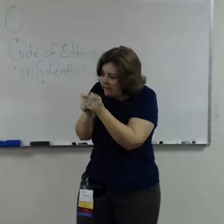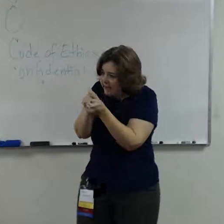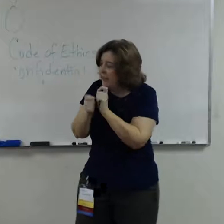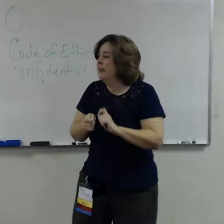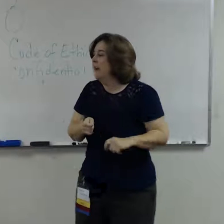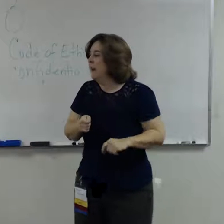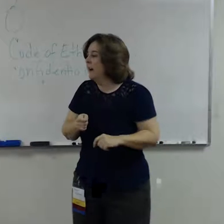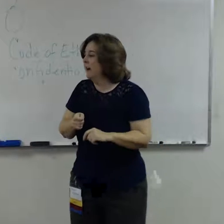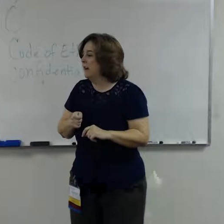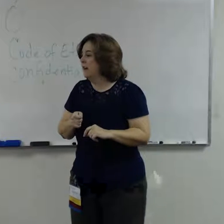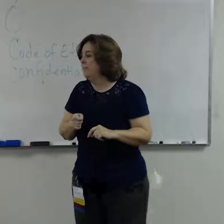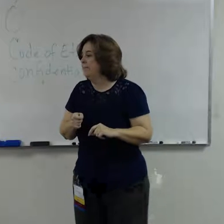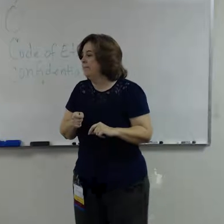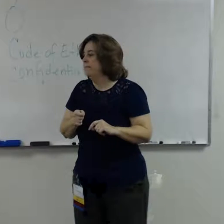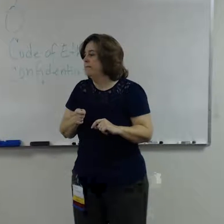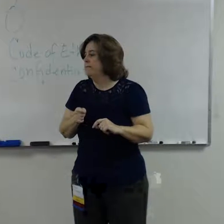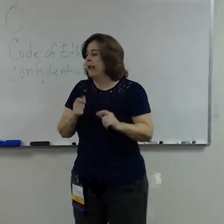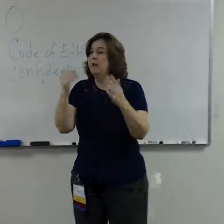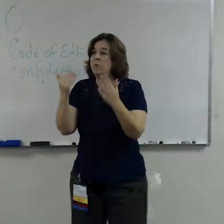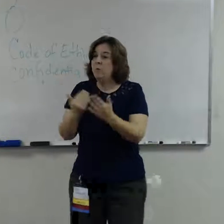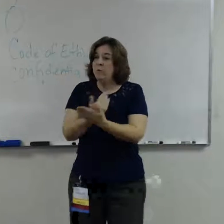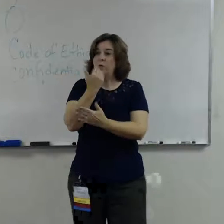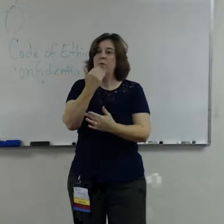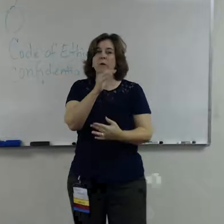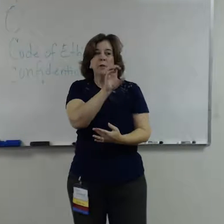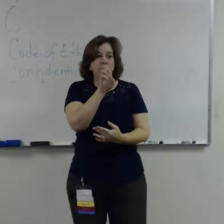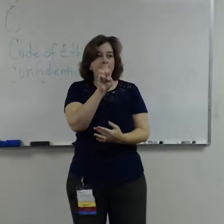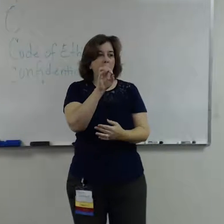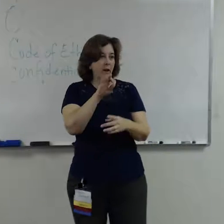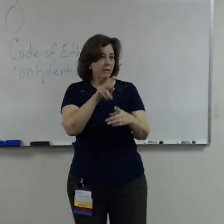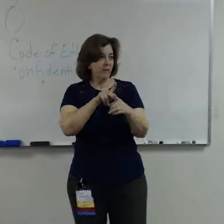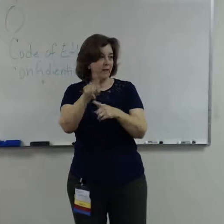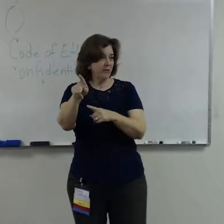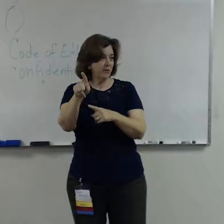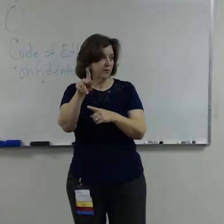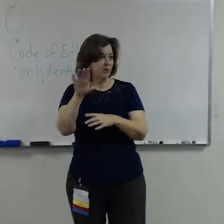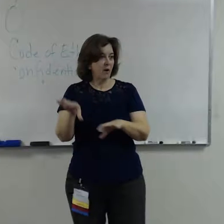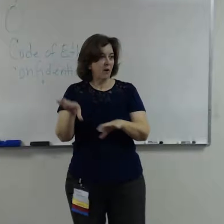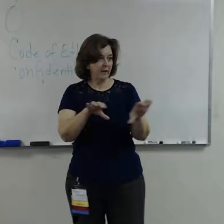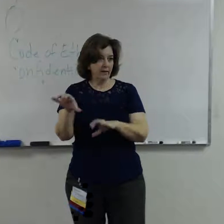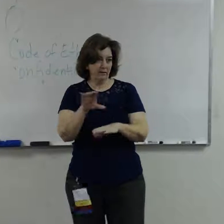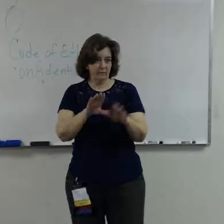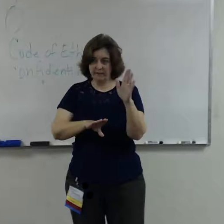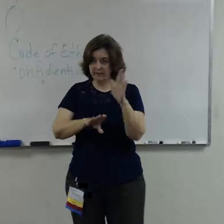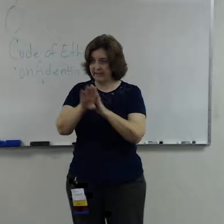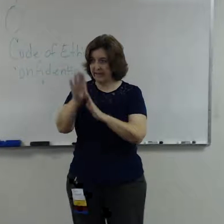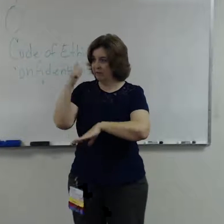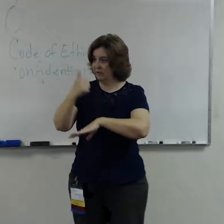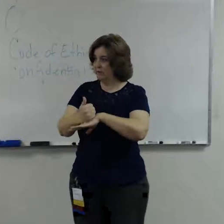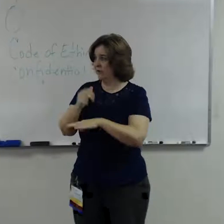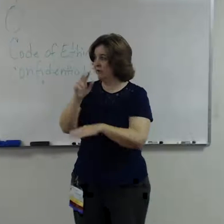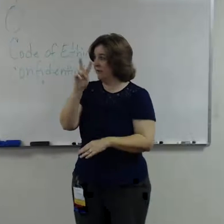wordsmithing, a new code of professional conduct was established. So that's